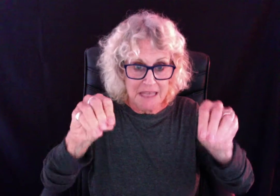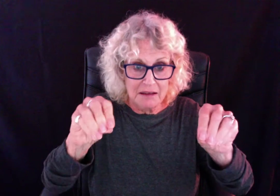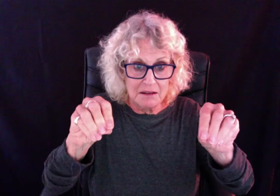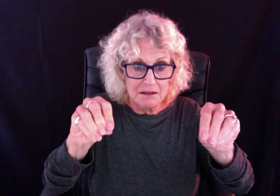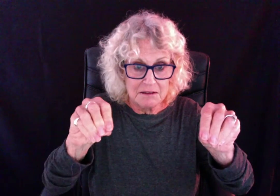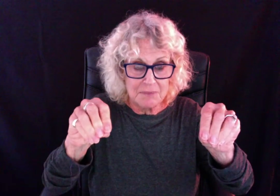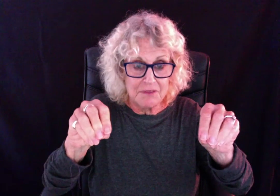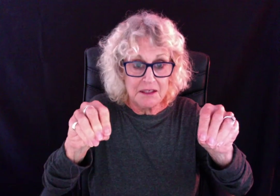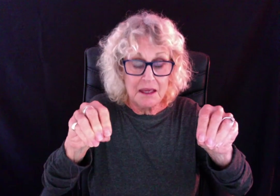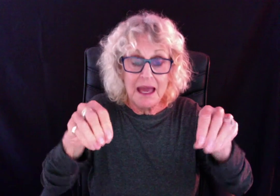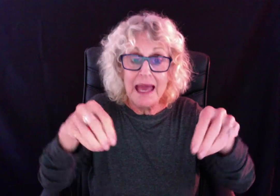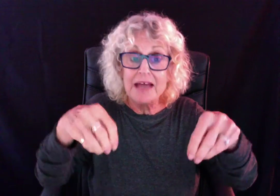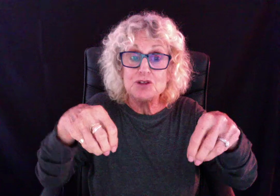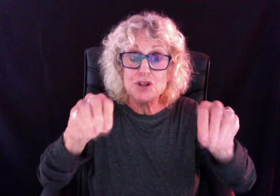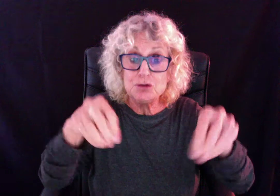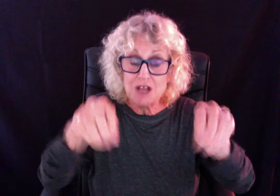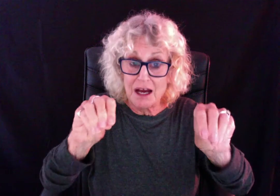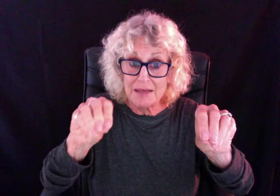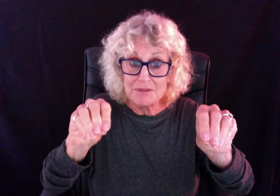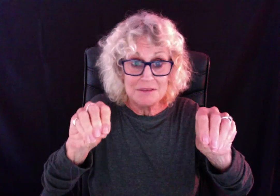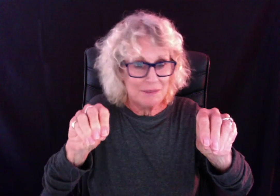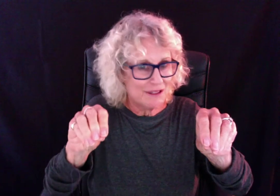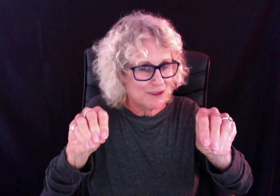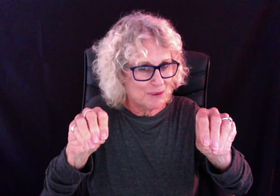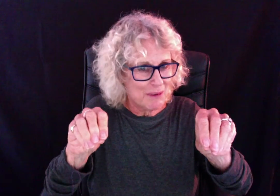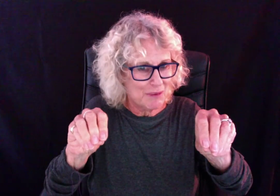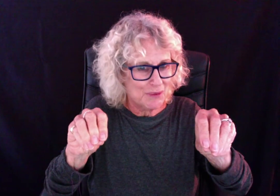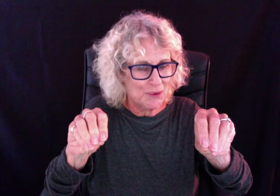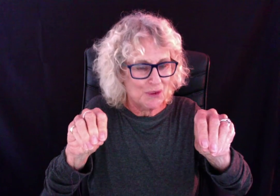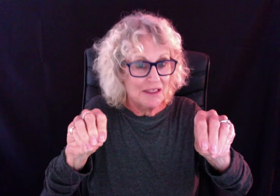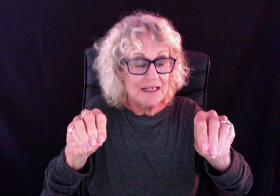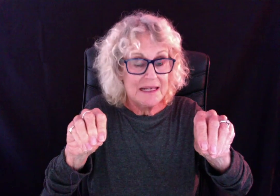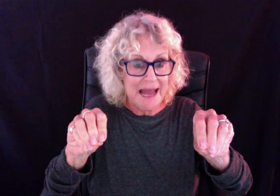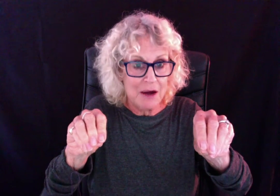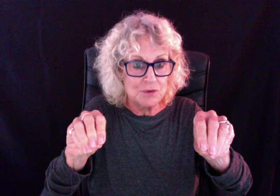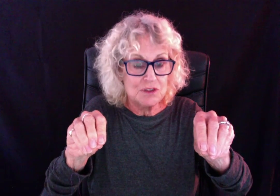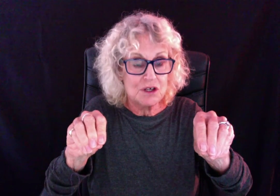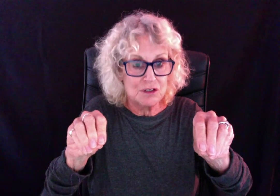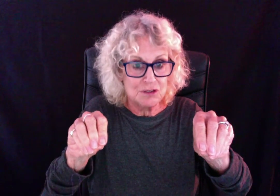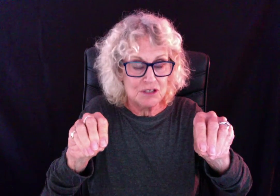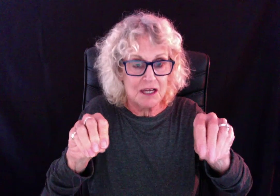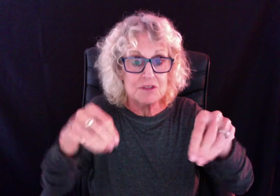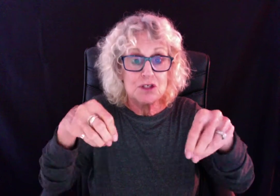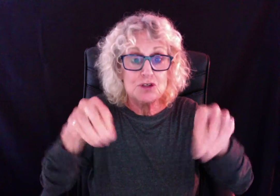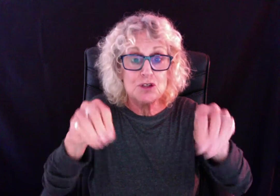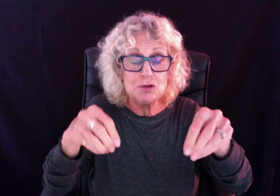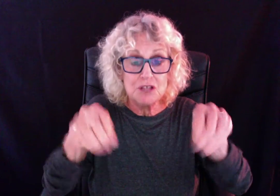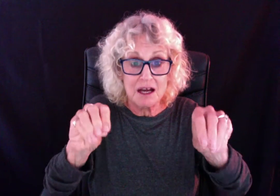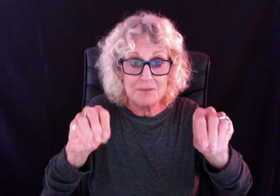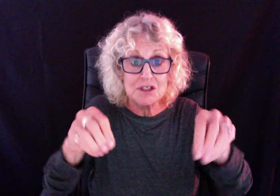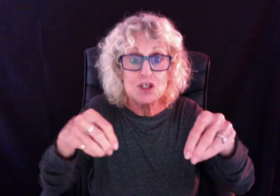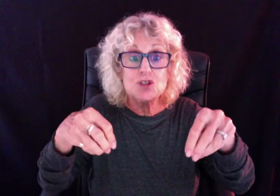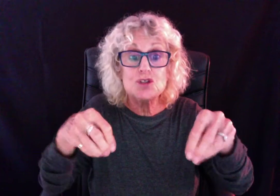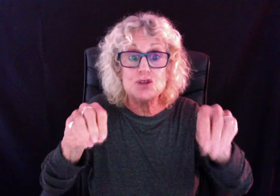sell something. And two times, because remember the rule, nouns are two times. Two times,